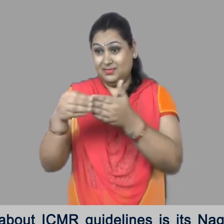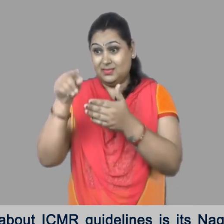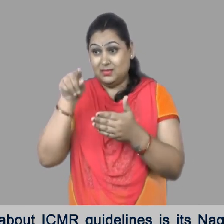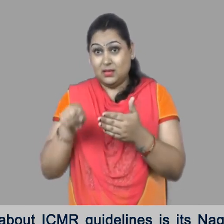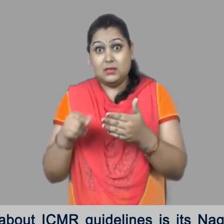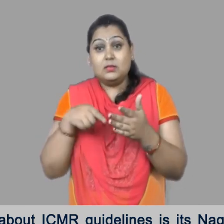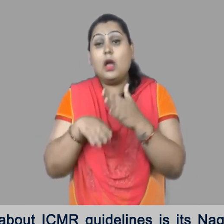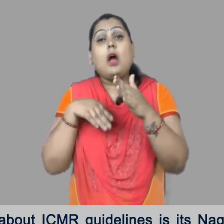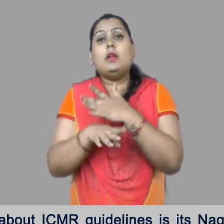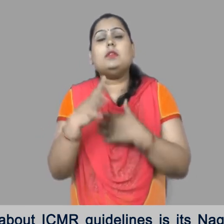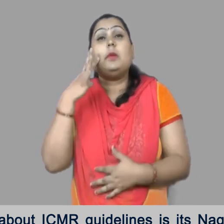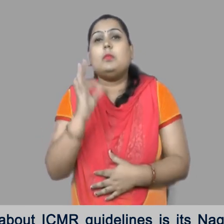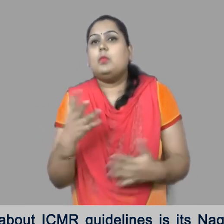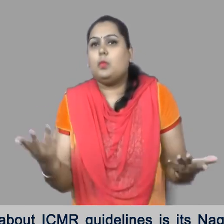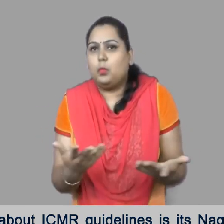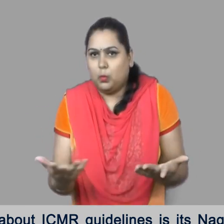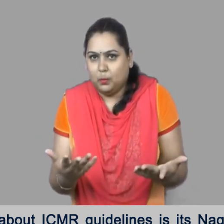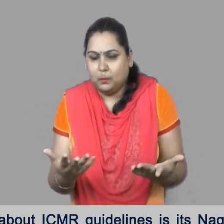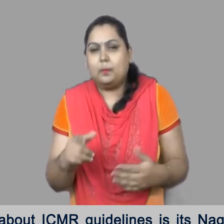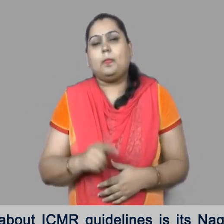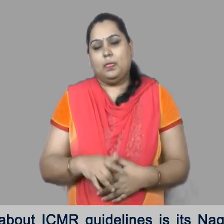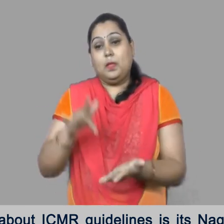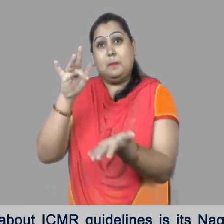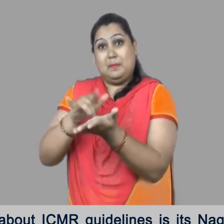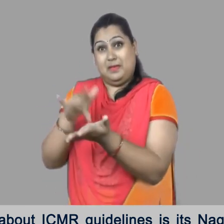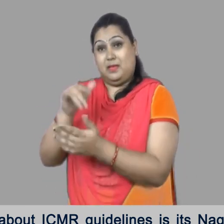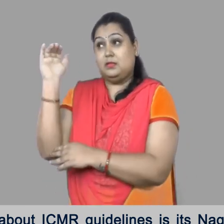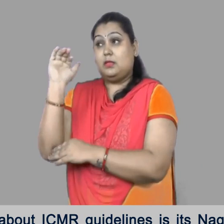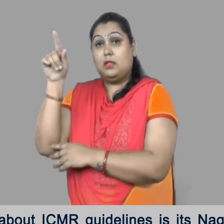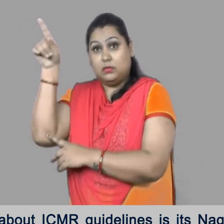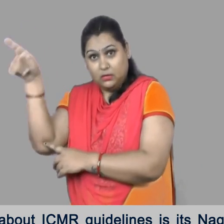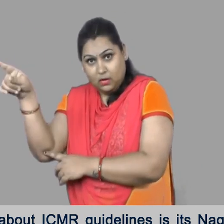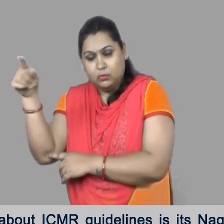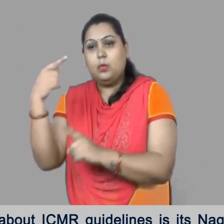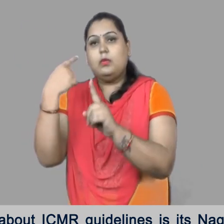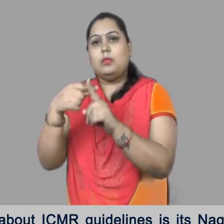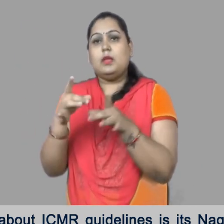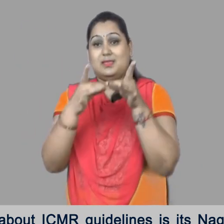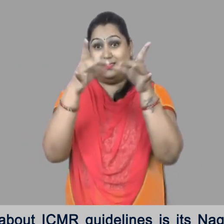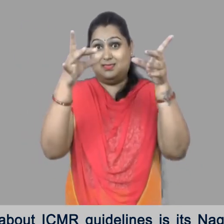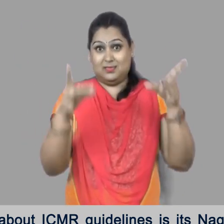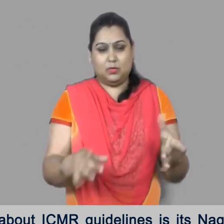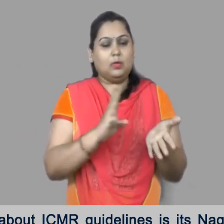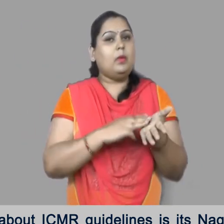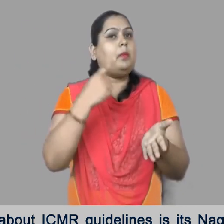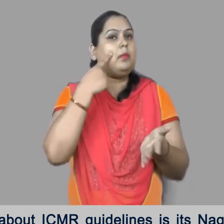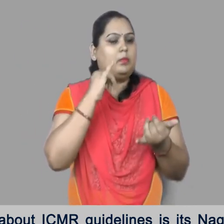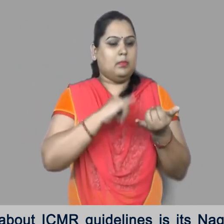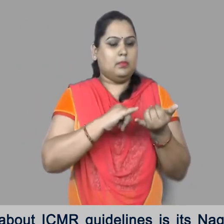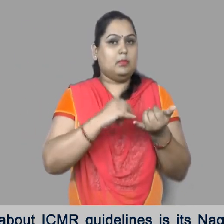An important aspect about ICMR guidelines is its Nagpur Connects, a